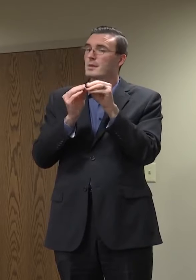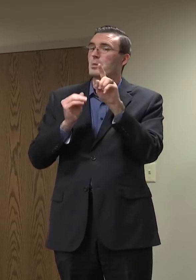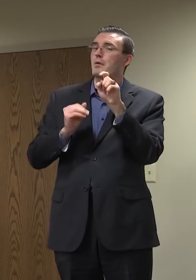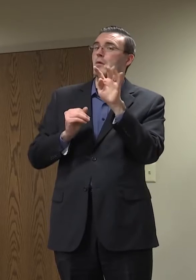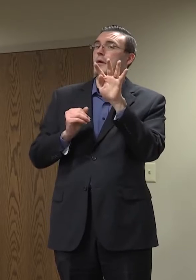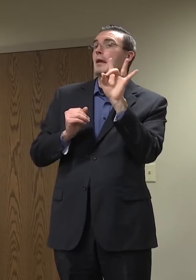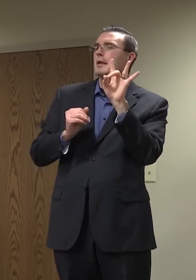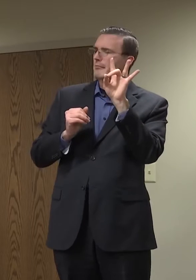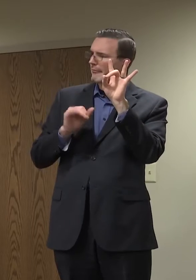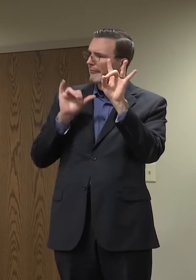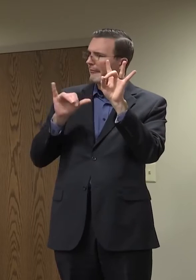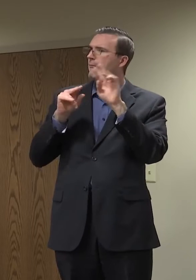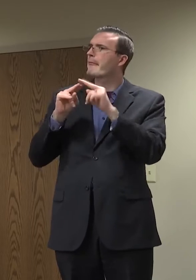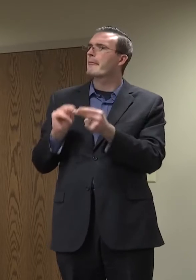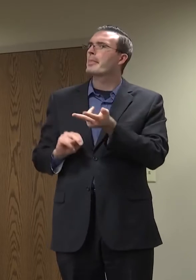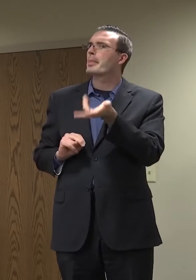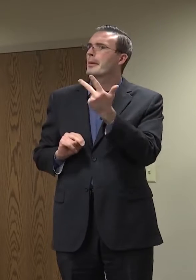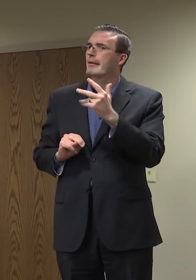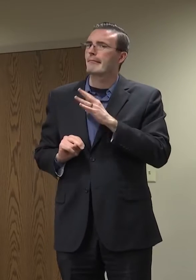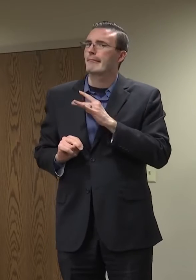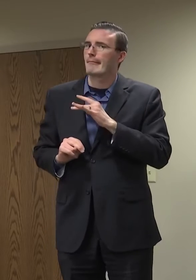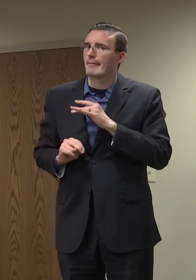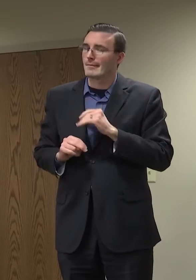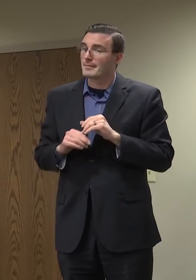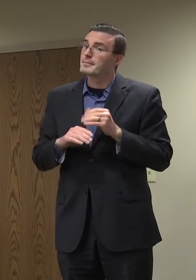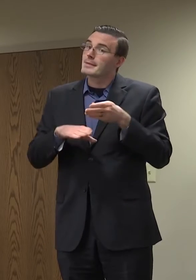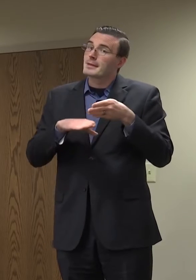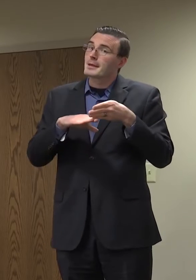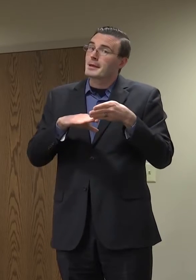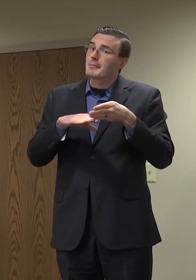but it's a very gradual and tenuous improvement.